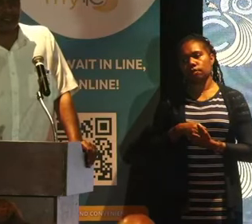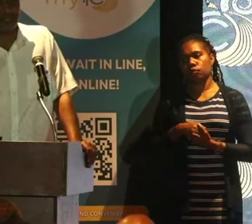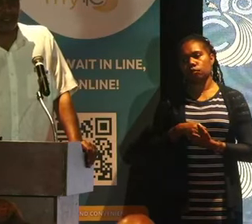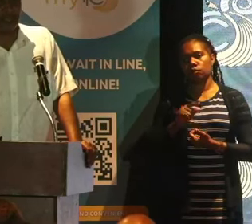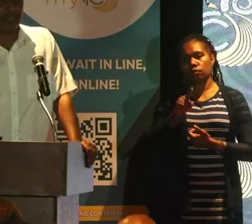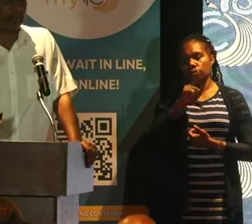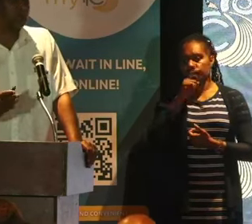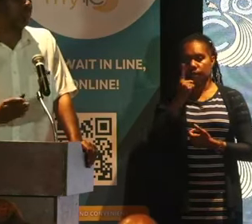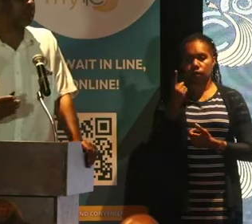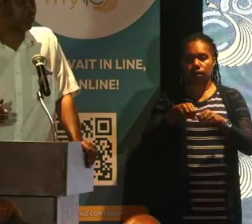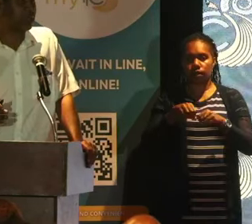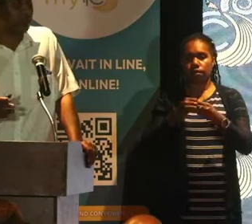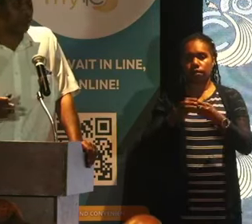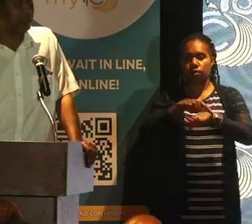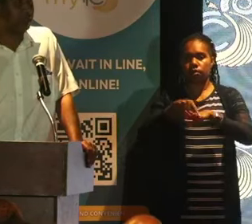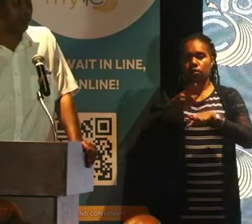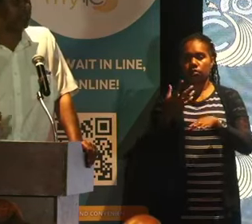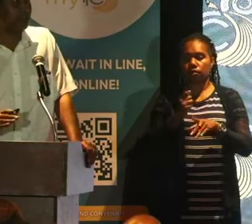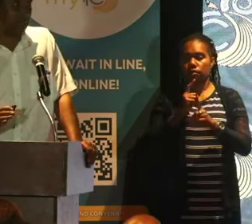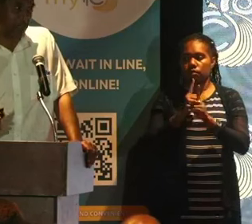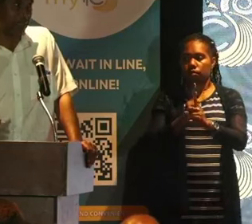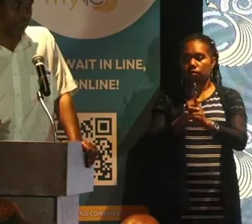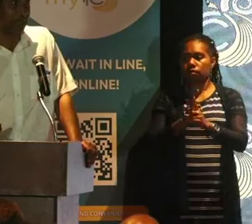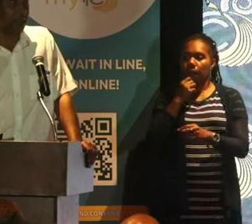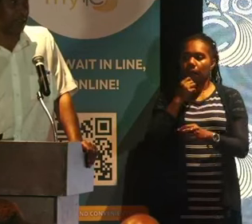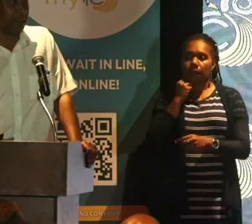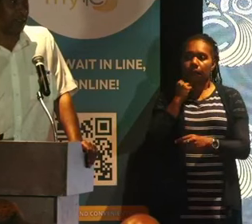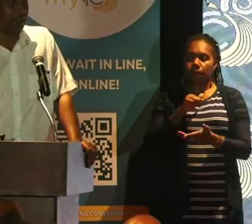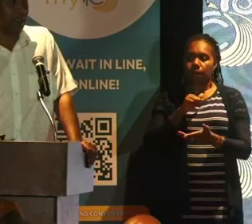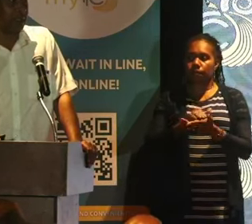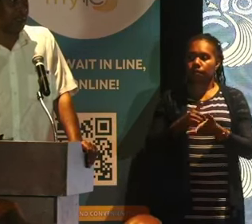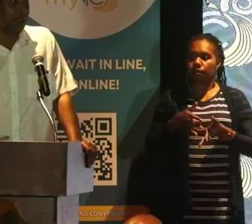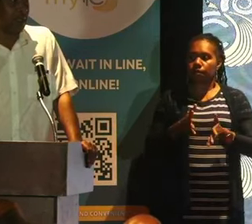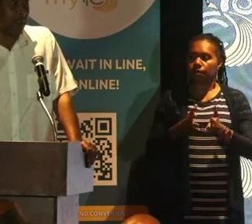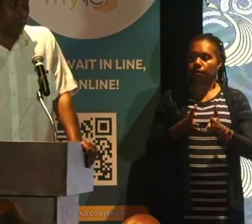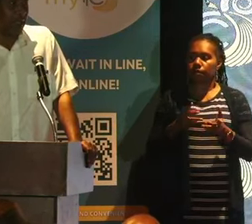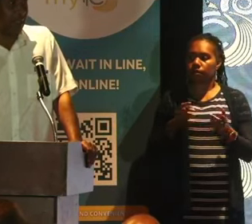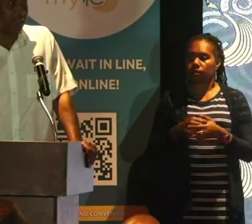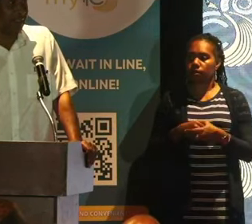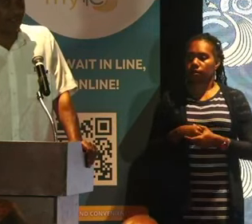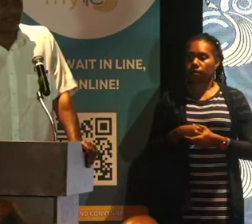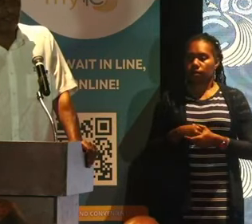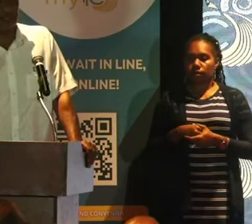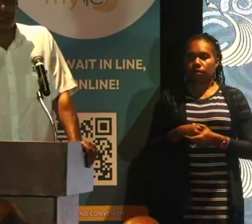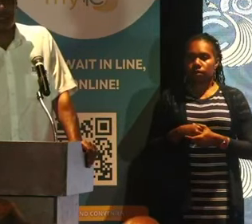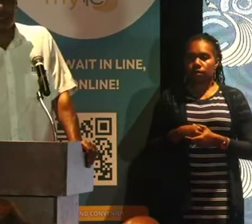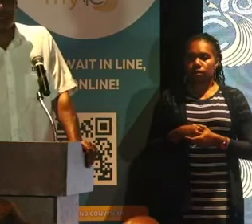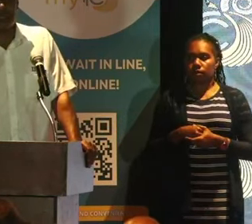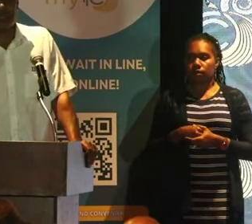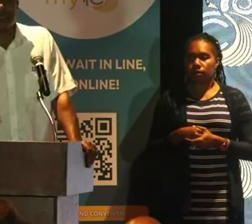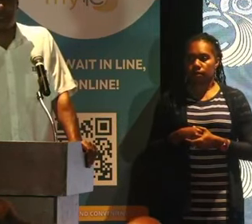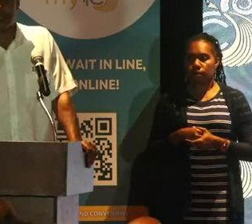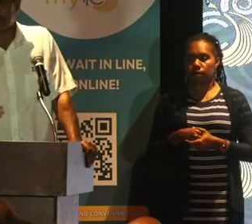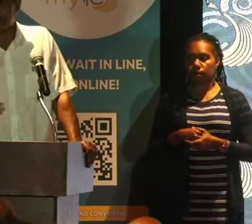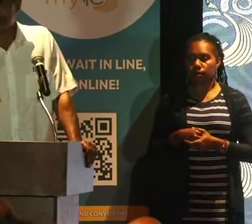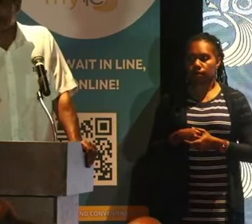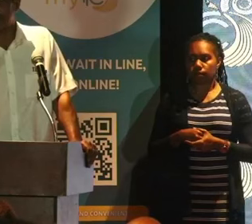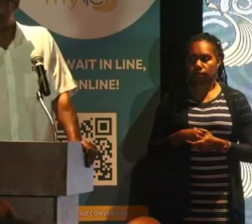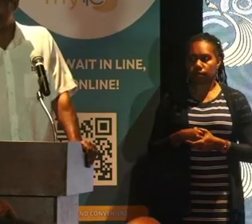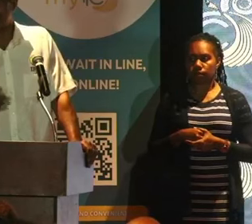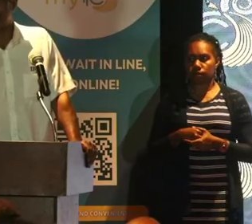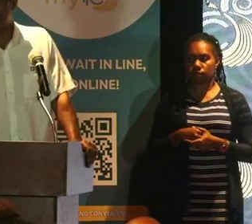that. We will only check whether they are foreign enterprise certified. I'm clear, please. But please let